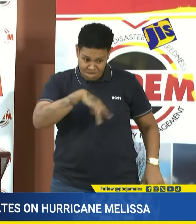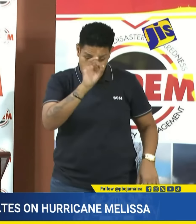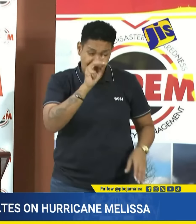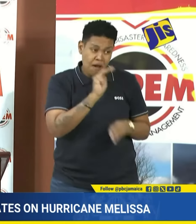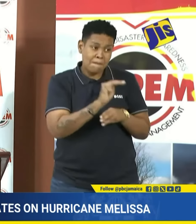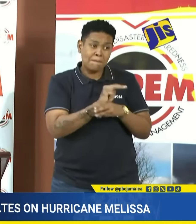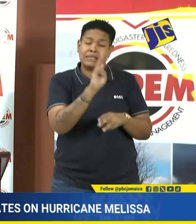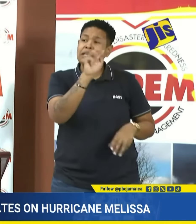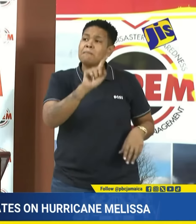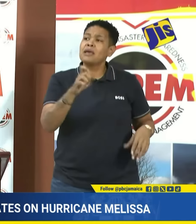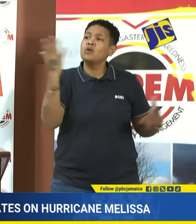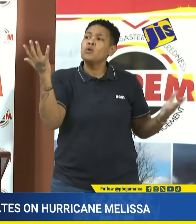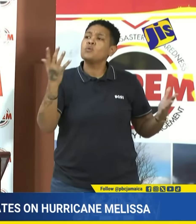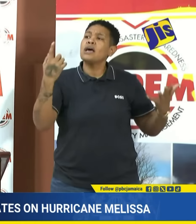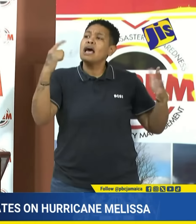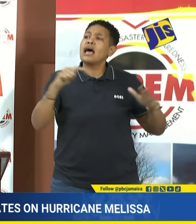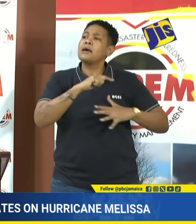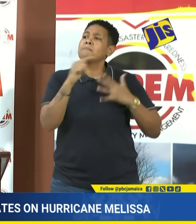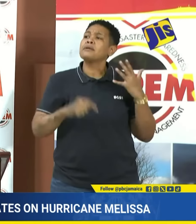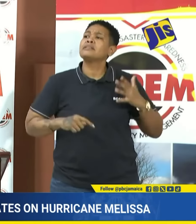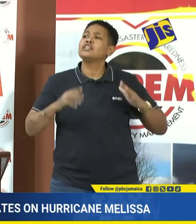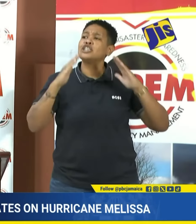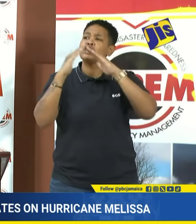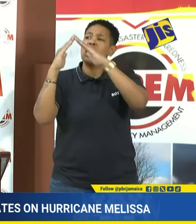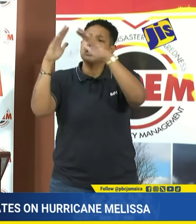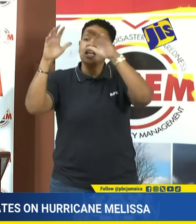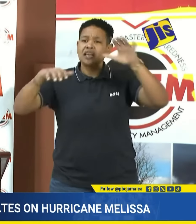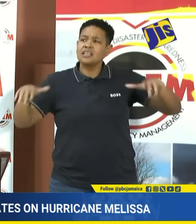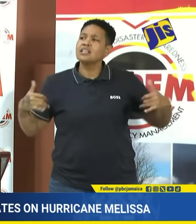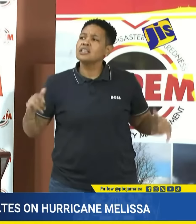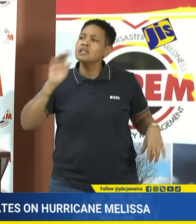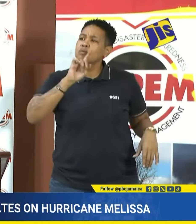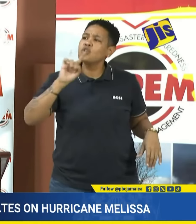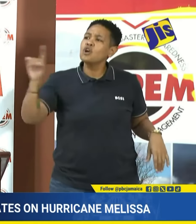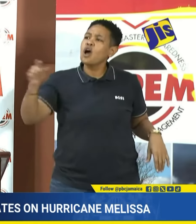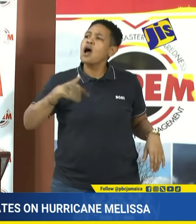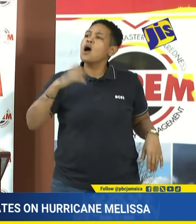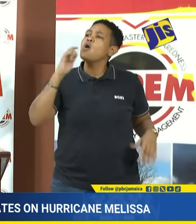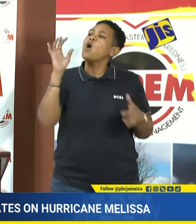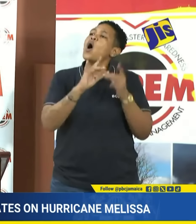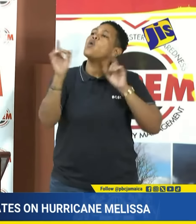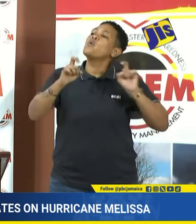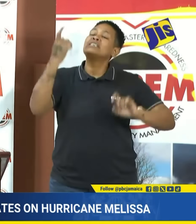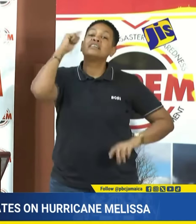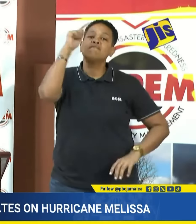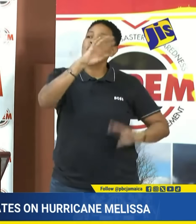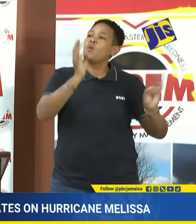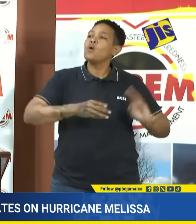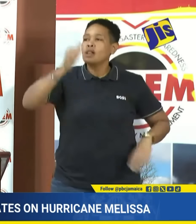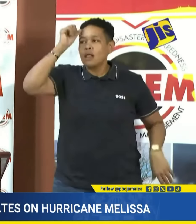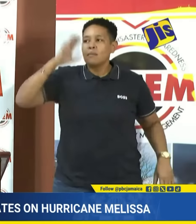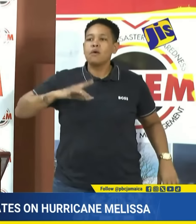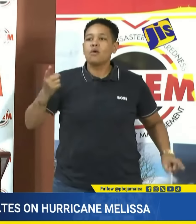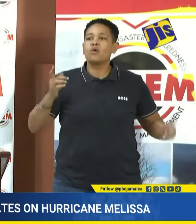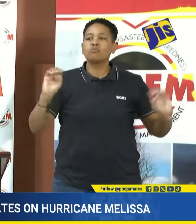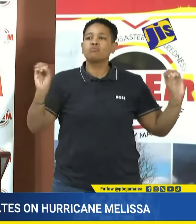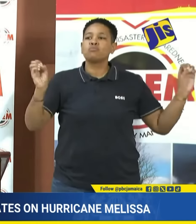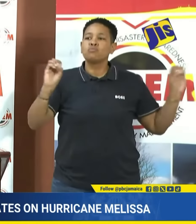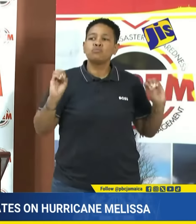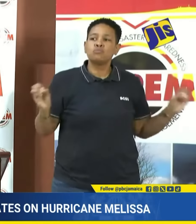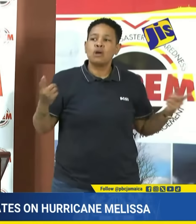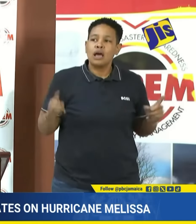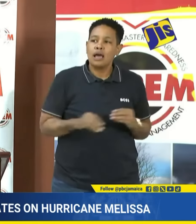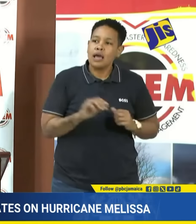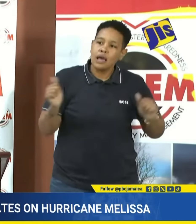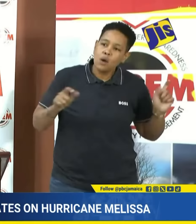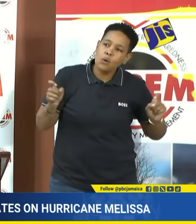Minister Mackenzie what's the status of the shelters at this point in time. He's going to come. I wanted questions for Evan. Just on. For Evan? Yes. Okay. All right.